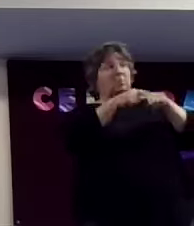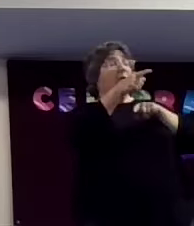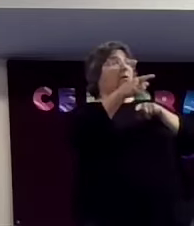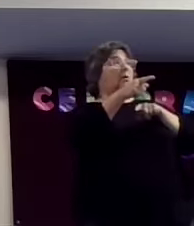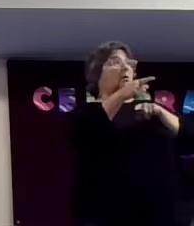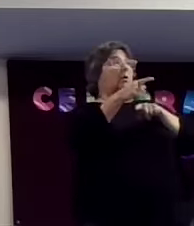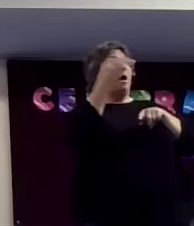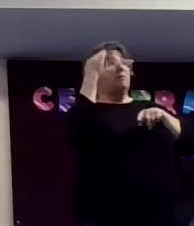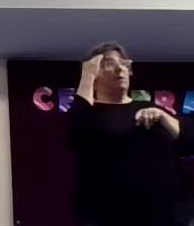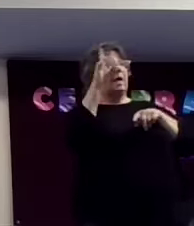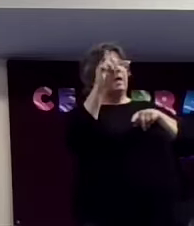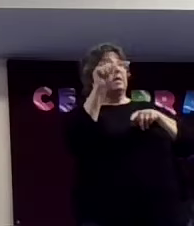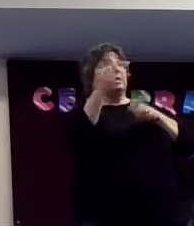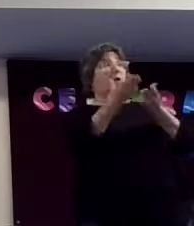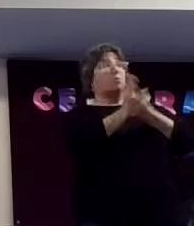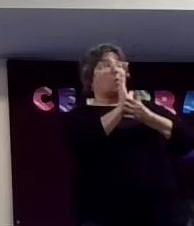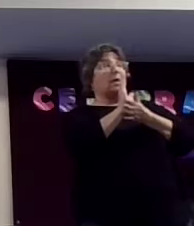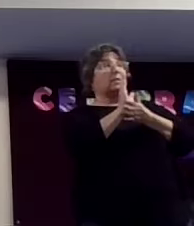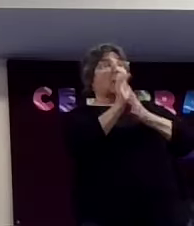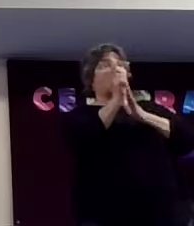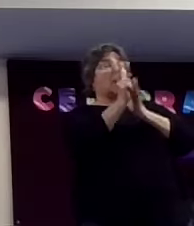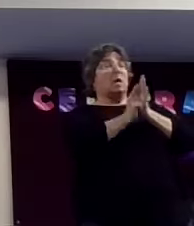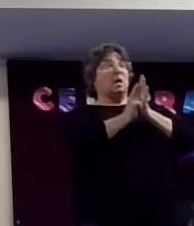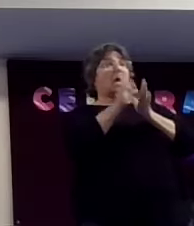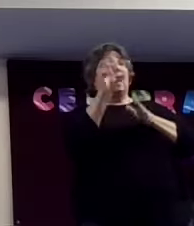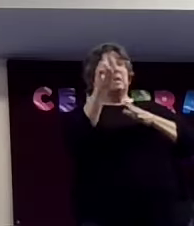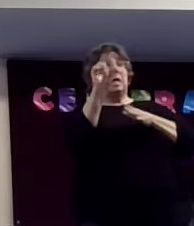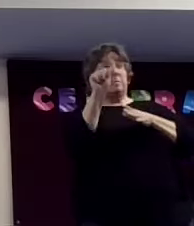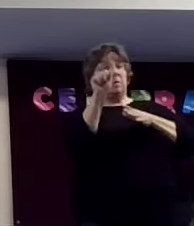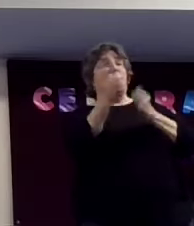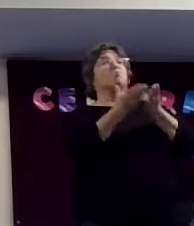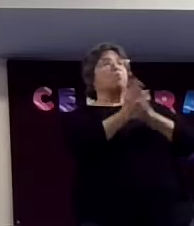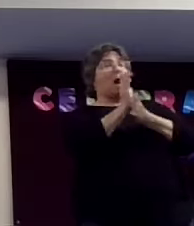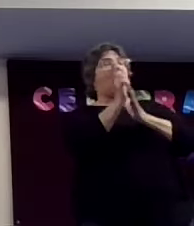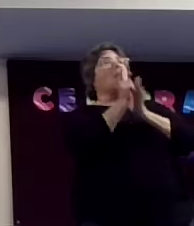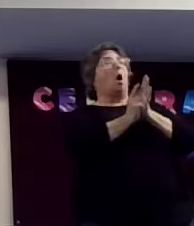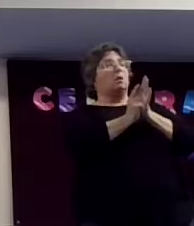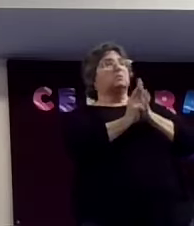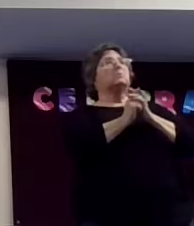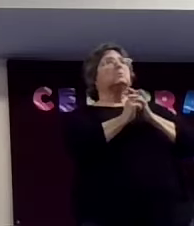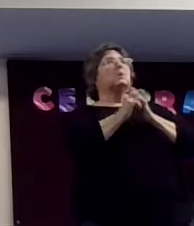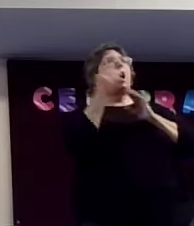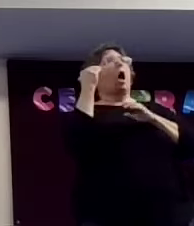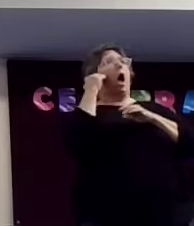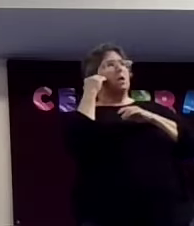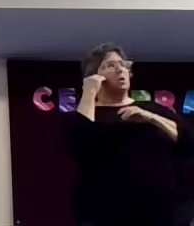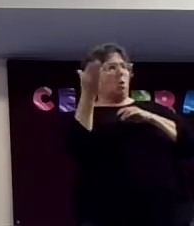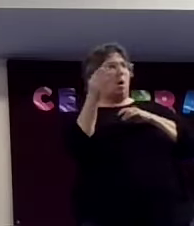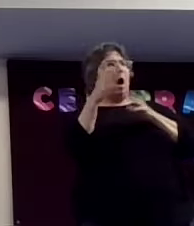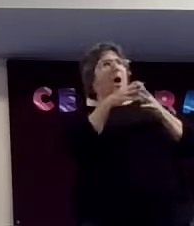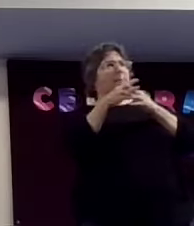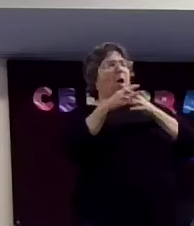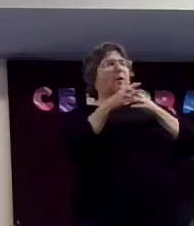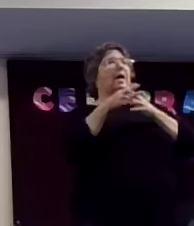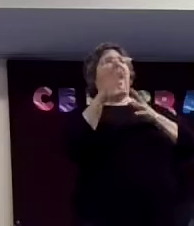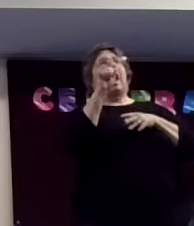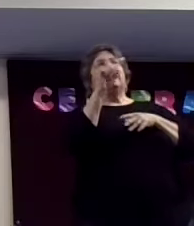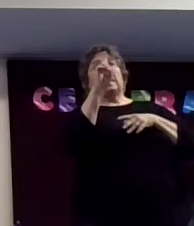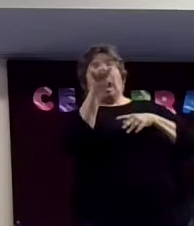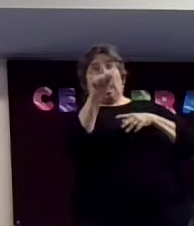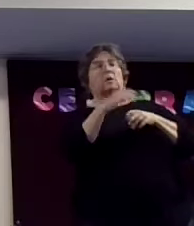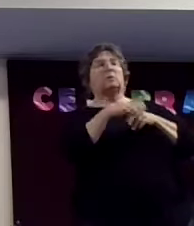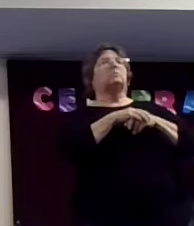familiar with the disability rights law? The disability Rights law. Well, I know of the American Disabilities Act.